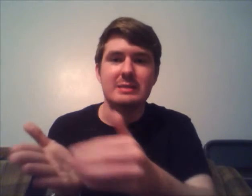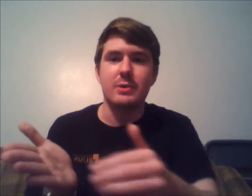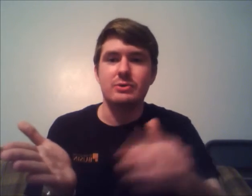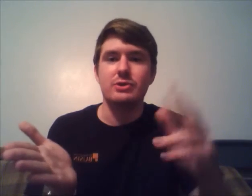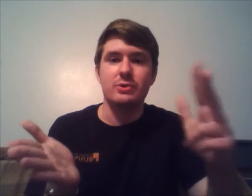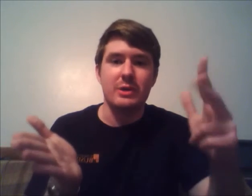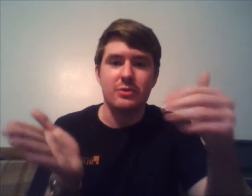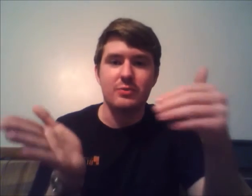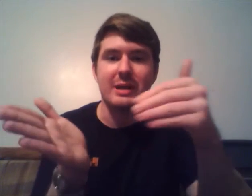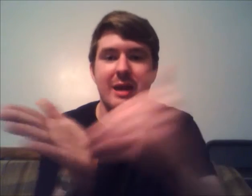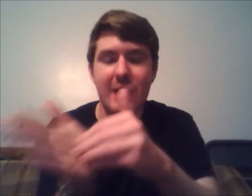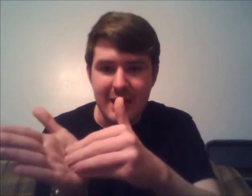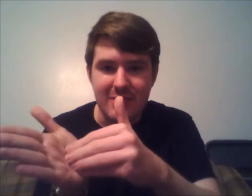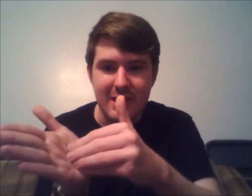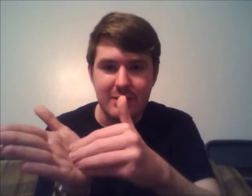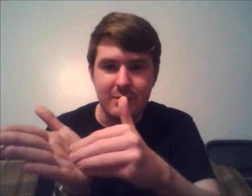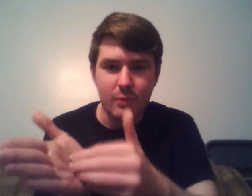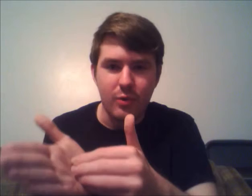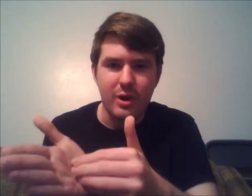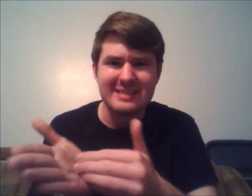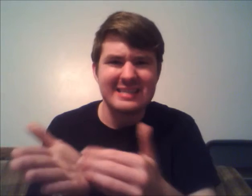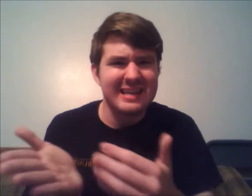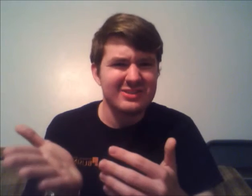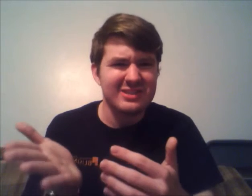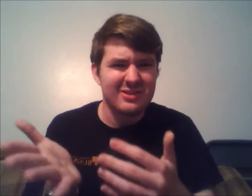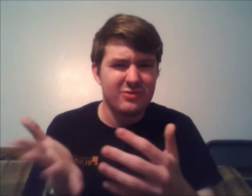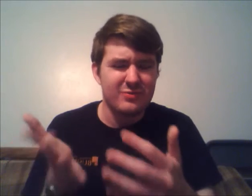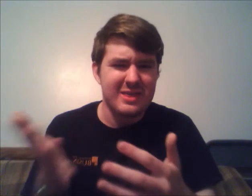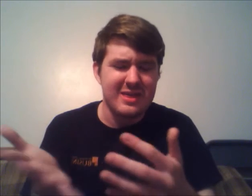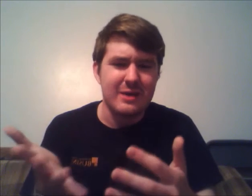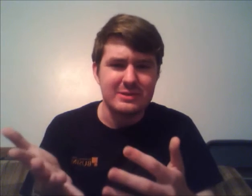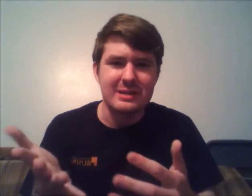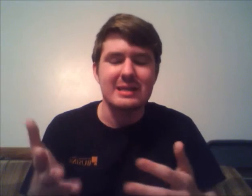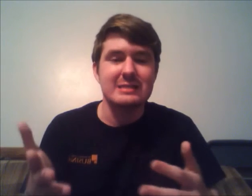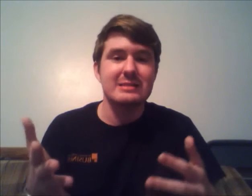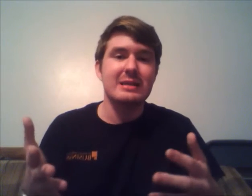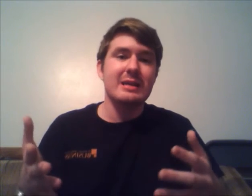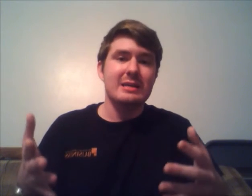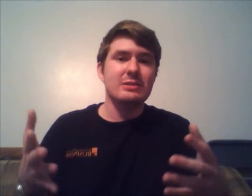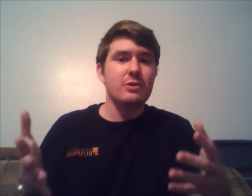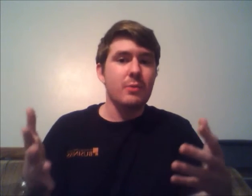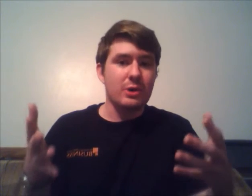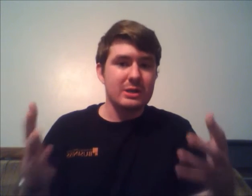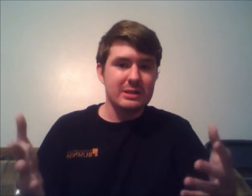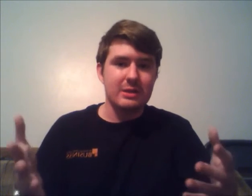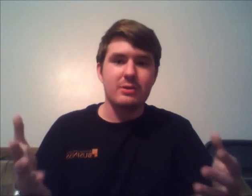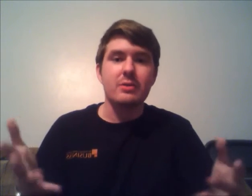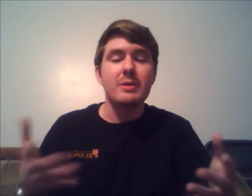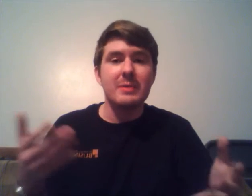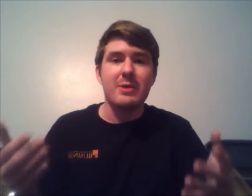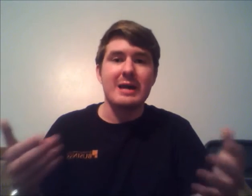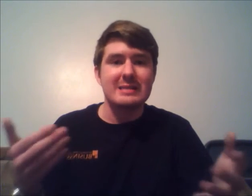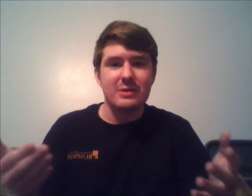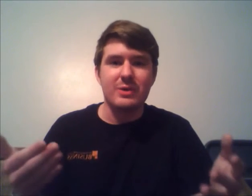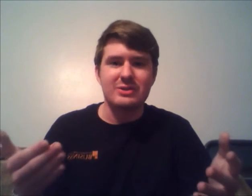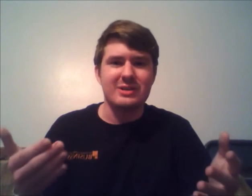opposed to just doing 3 and then 1, because that kind of looks like 3,000, and it's a little more clear. And a lot of people ask that question,